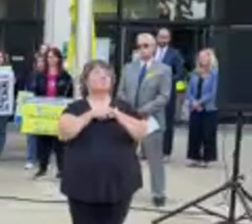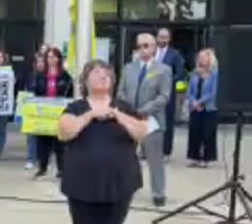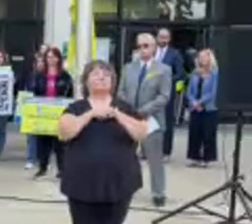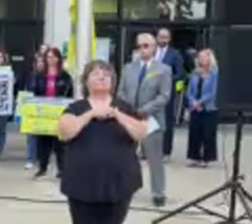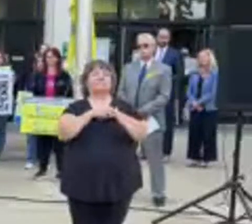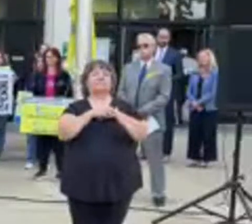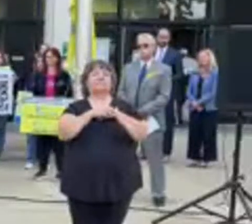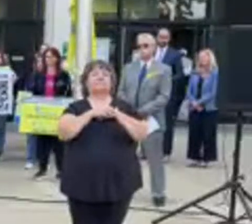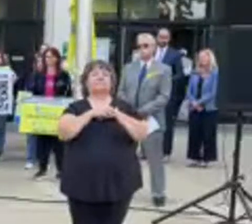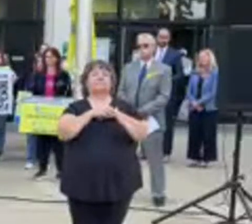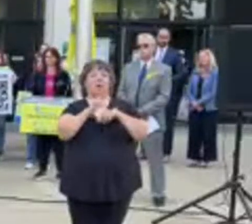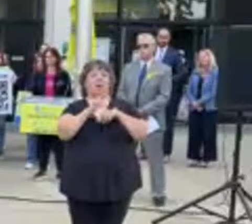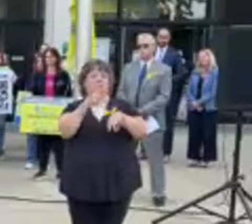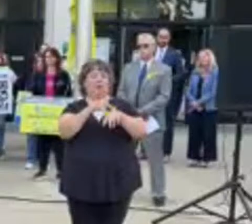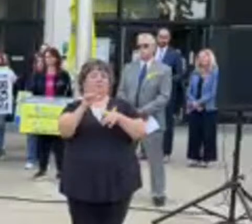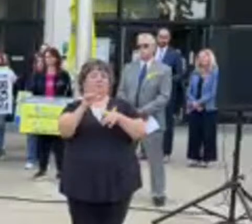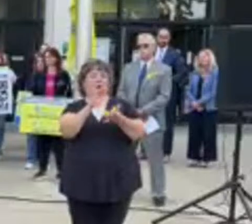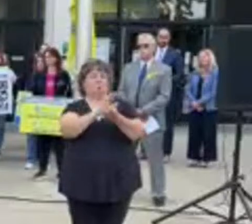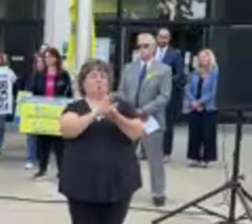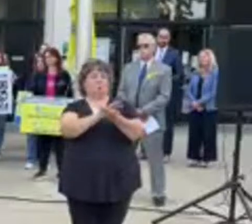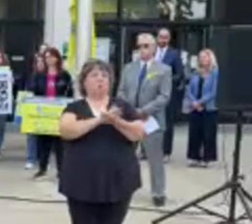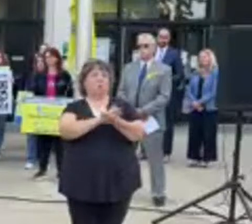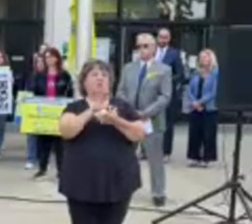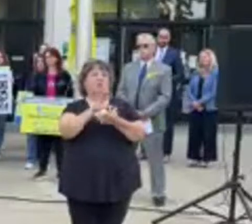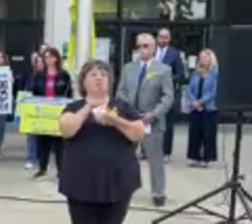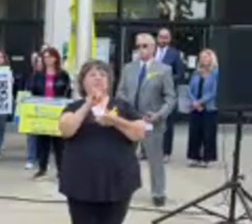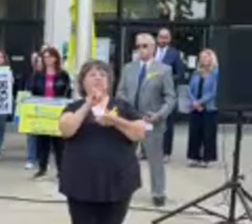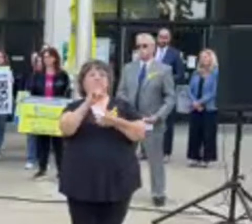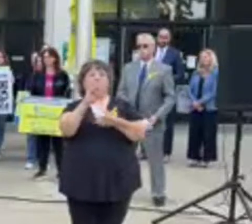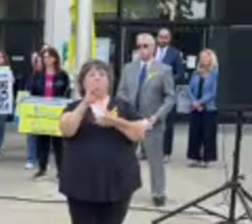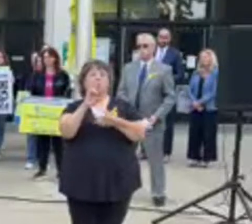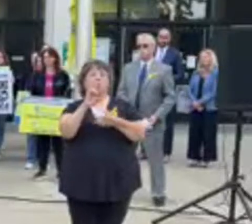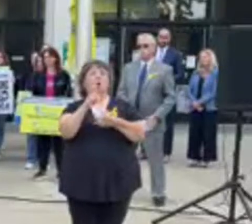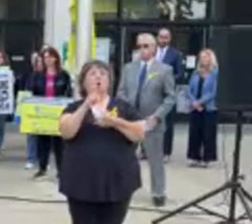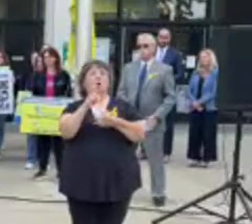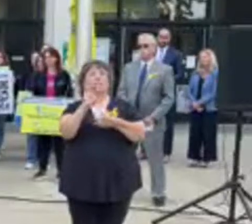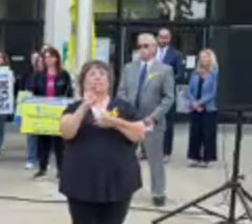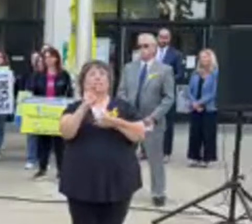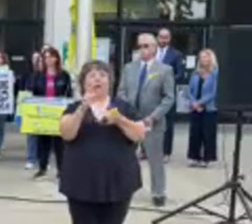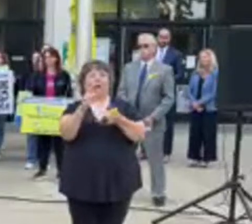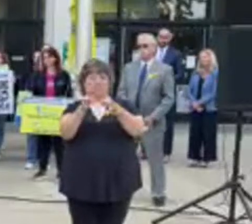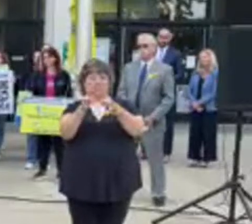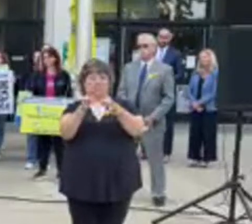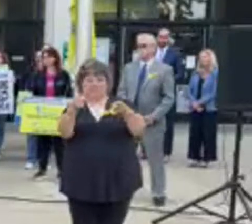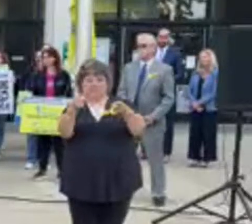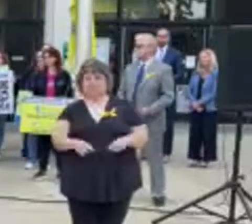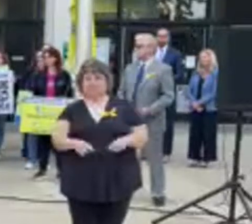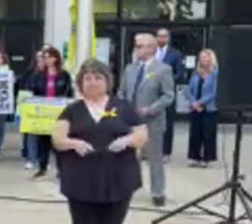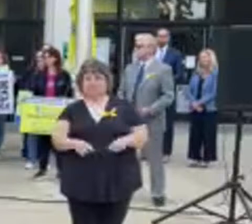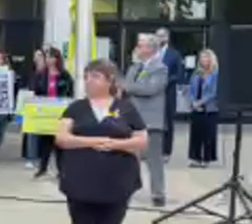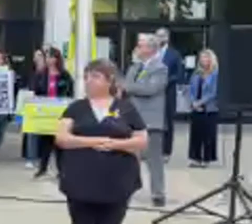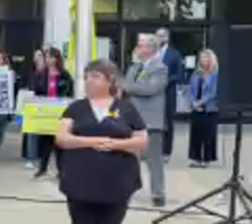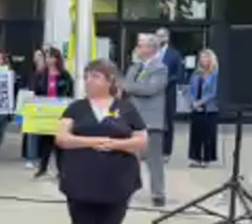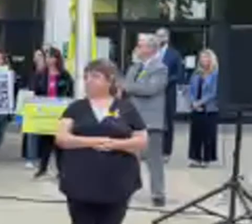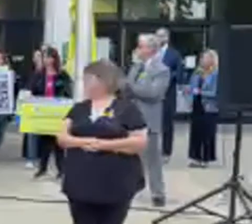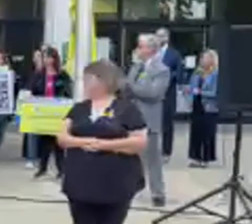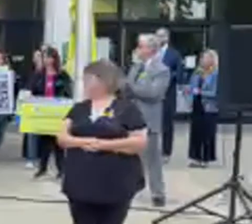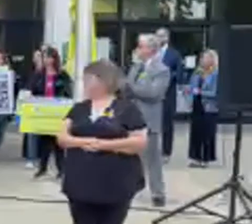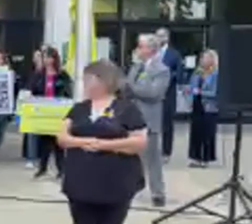is the principal of that program, Simone Klubeck, who will explain what went on. Thank you. Simone?